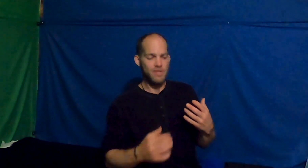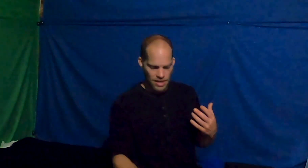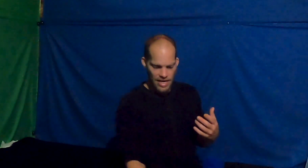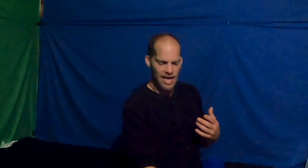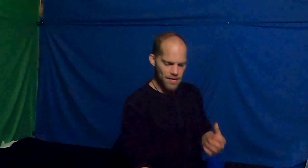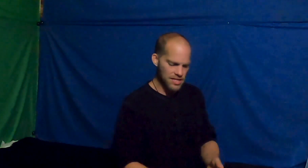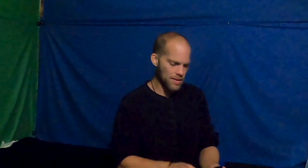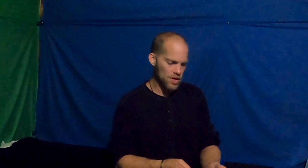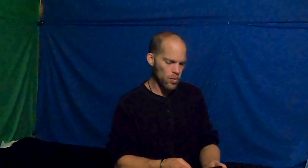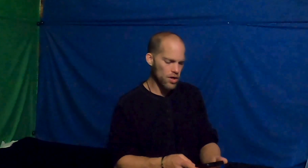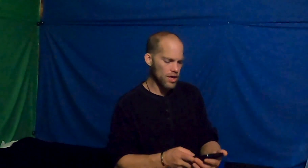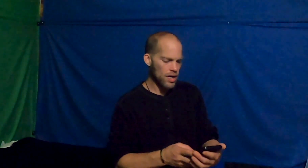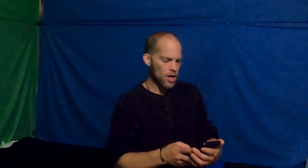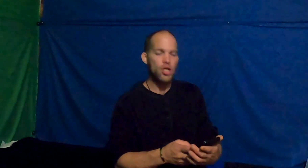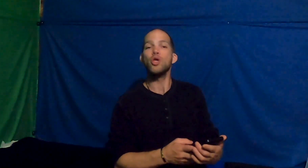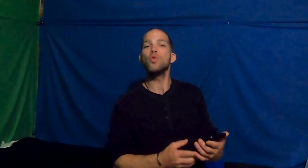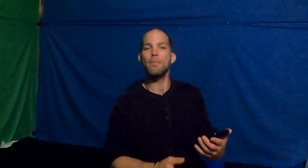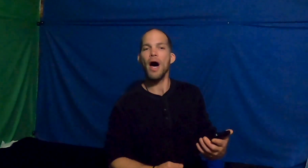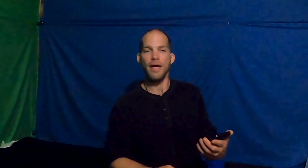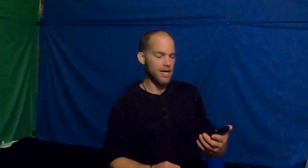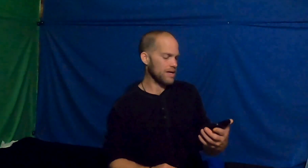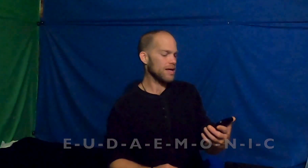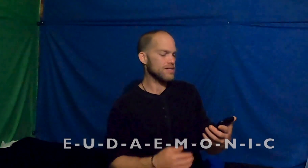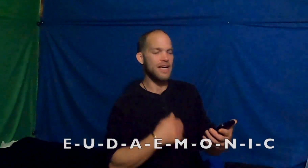like he sent me the word eudaemonic, it's like